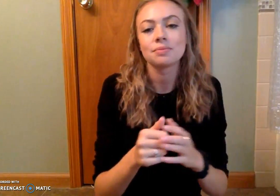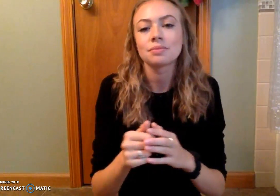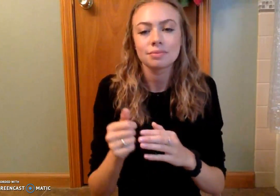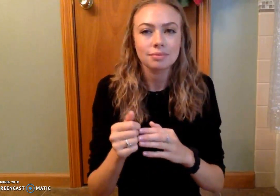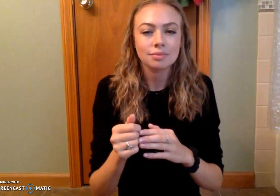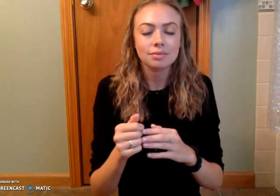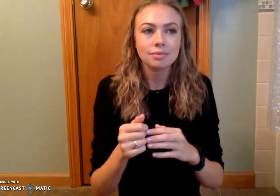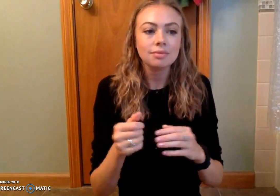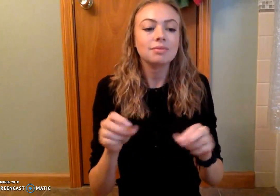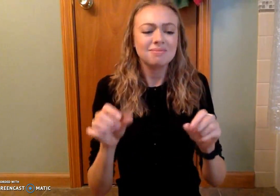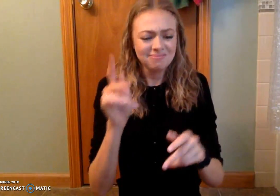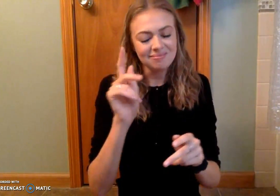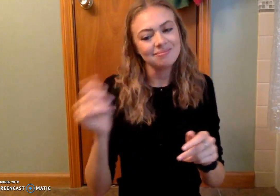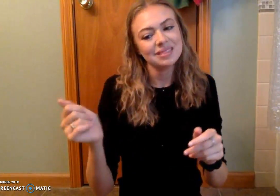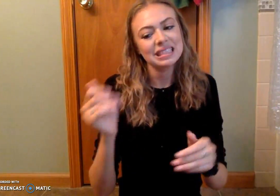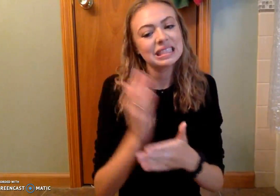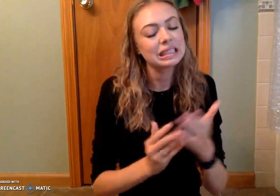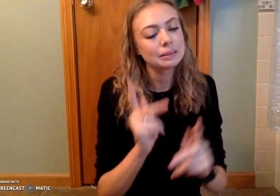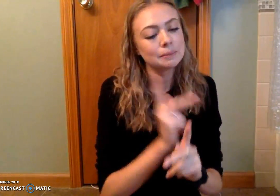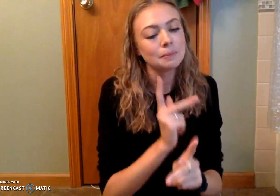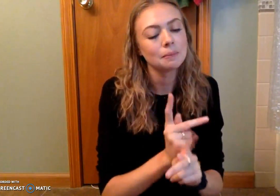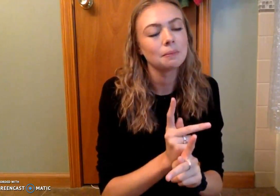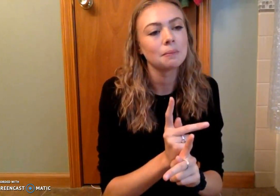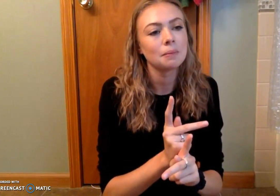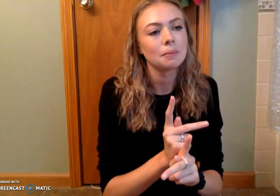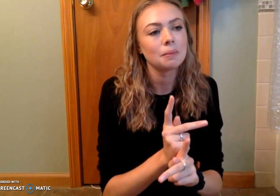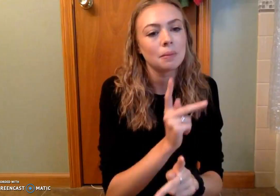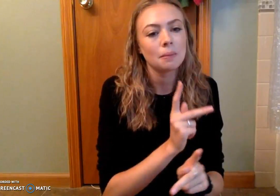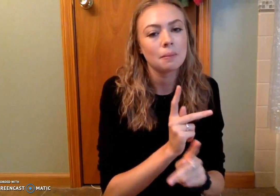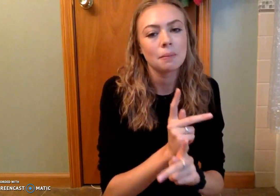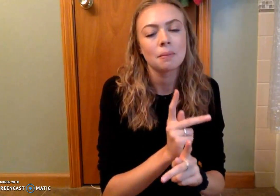but this recipe calls for it, but you do not have to put it in there if you don't want it.